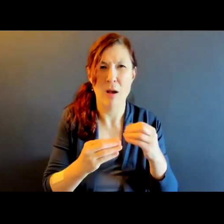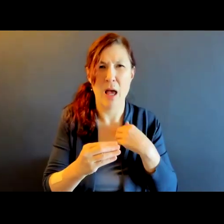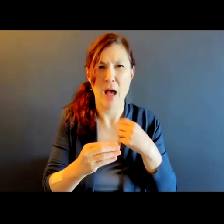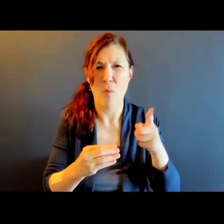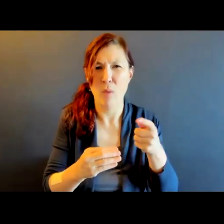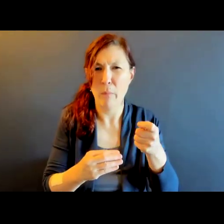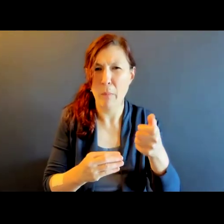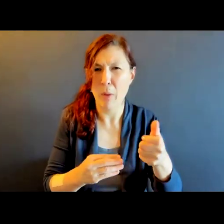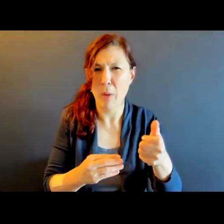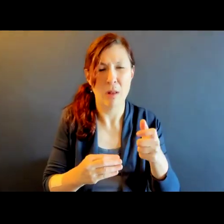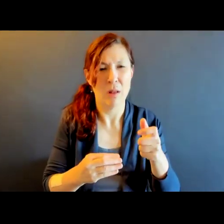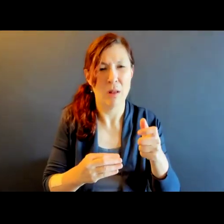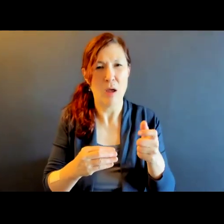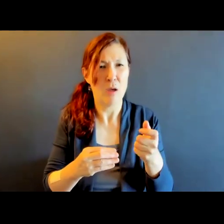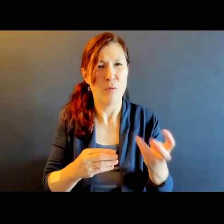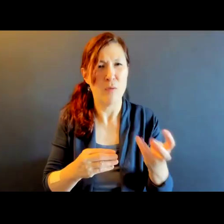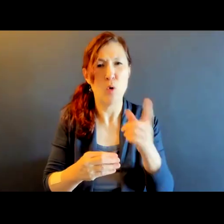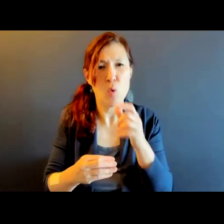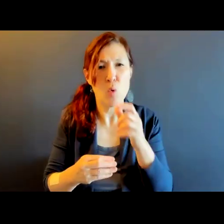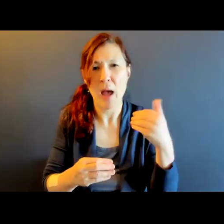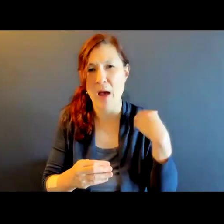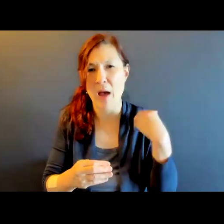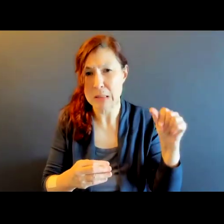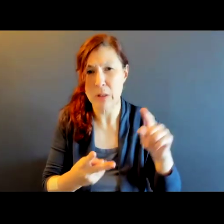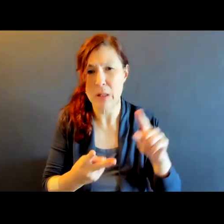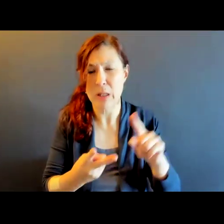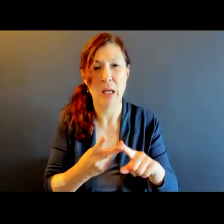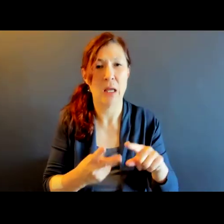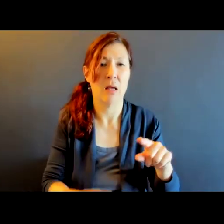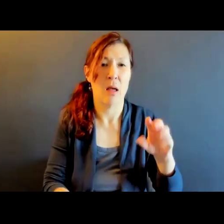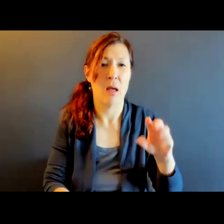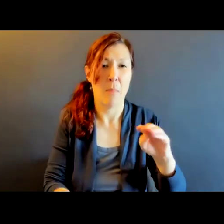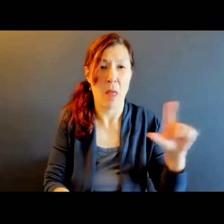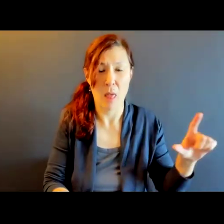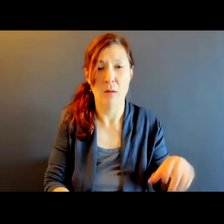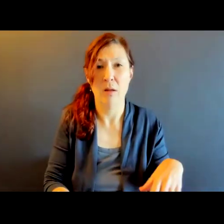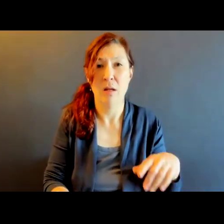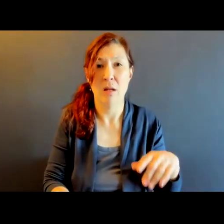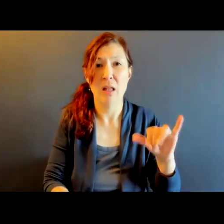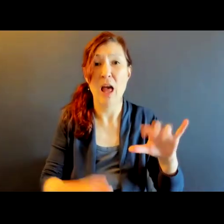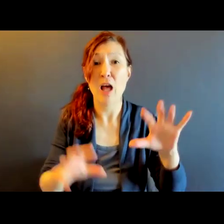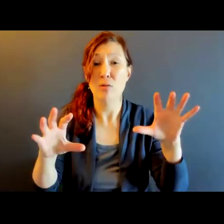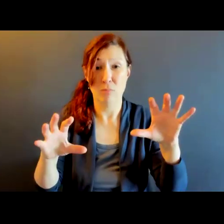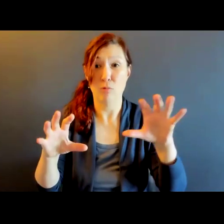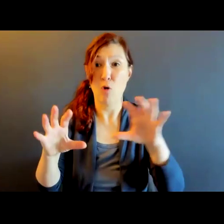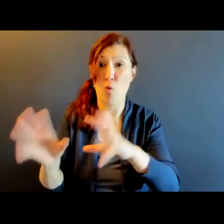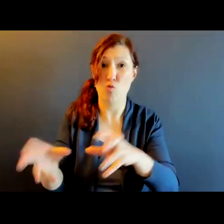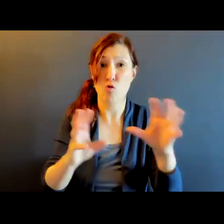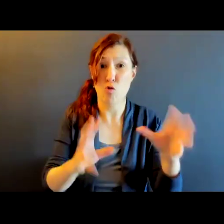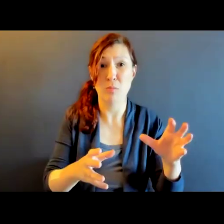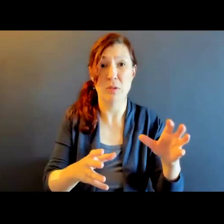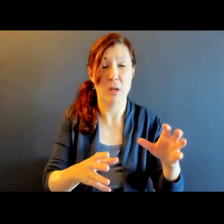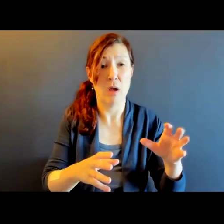multilingual learners and students with disabilities, groups that make up more than half of all open enrollment high